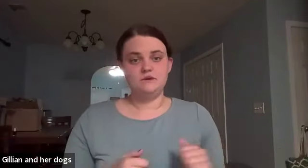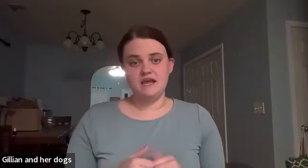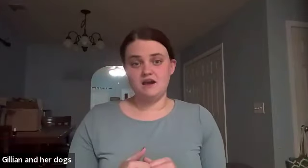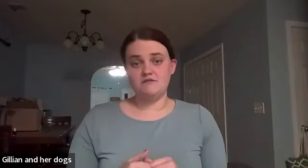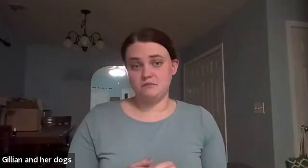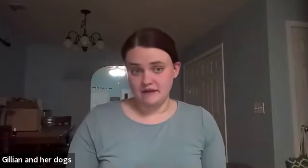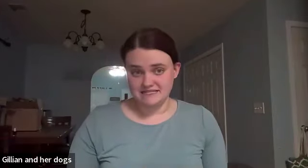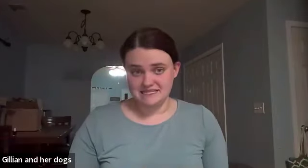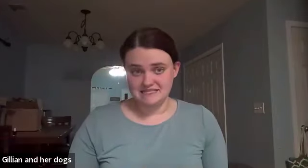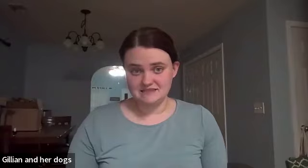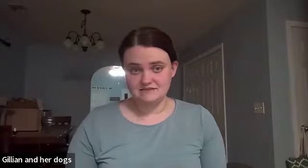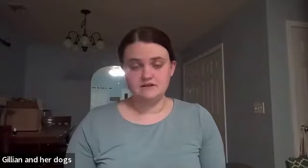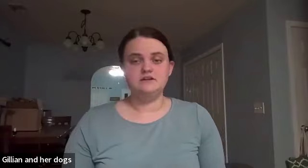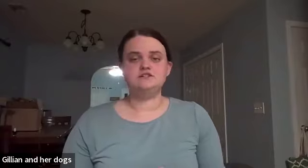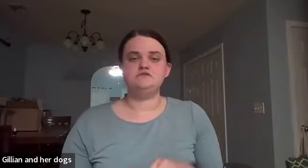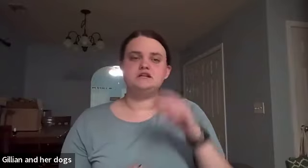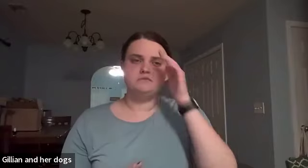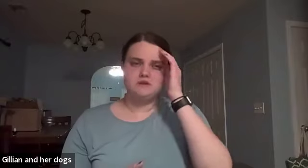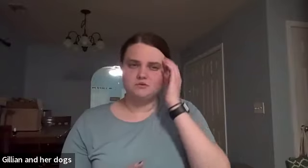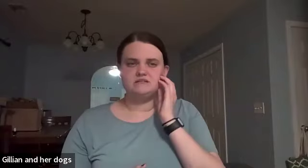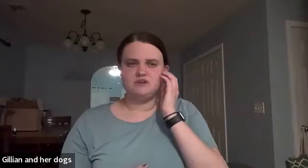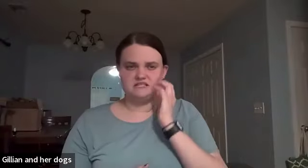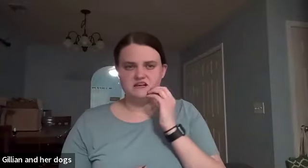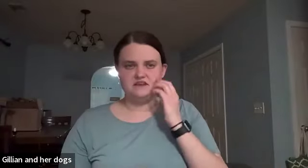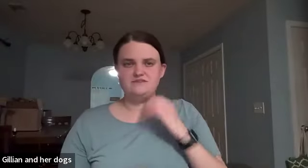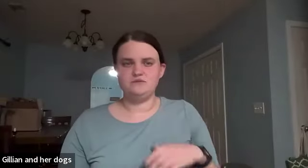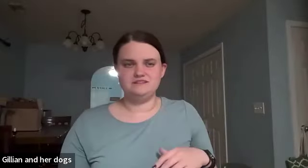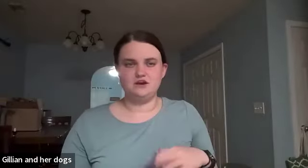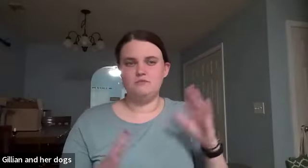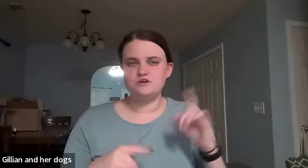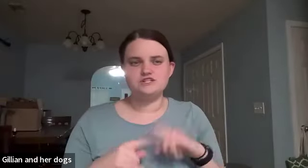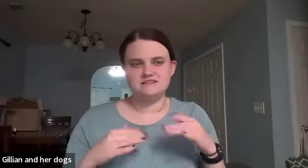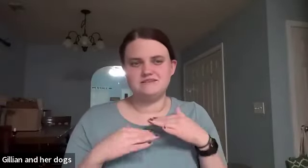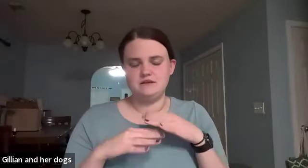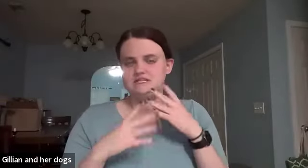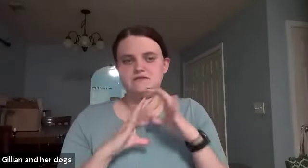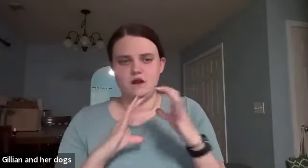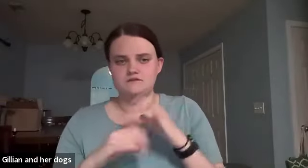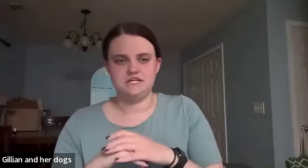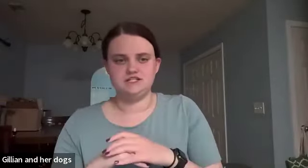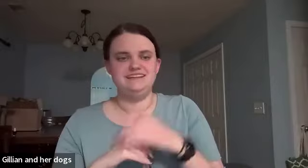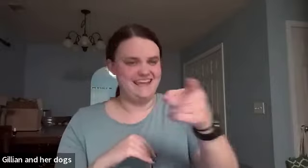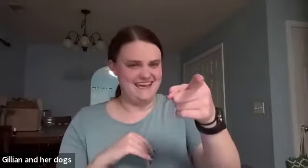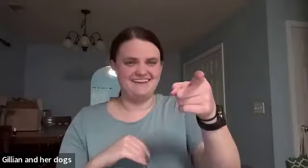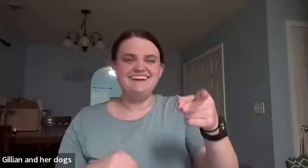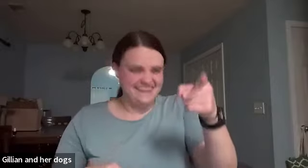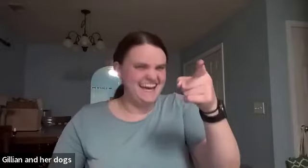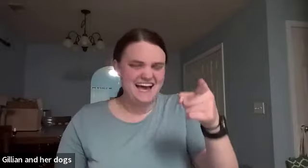Then we have president. So if you guys remember, we did president, I think a few weeks ago, more just as it was in the conversation. Yeah.